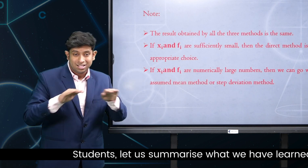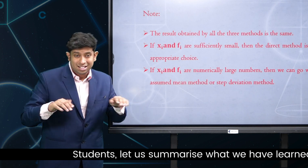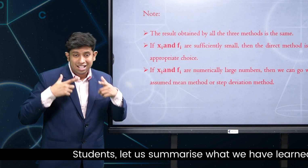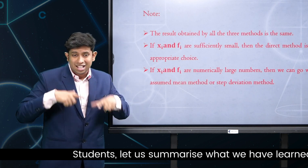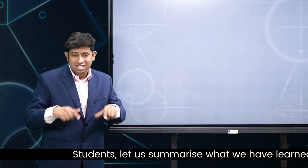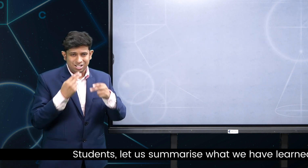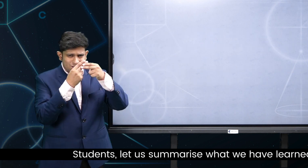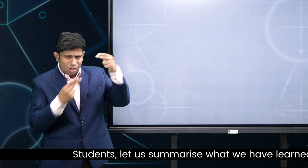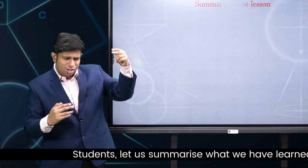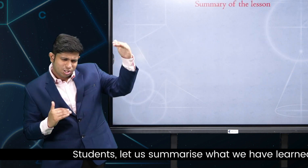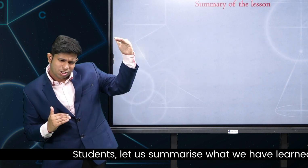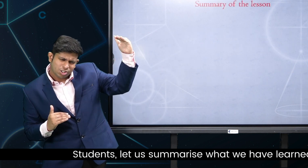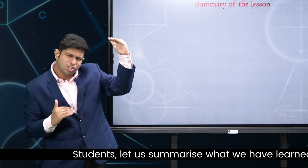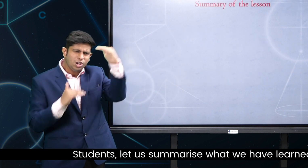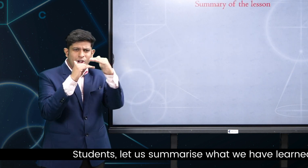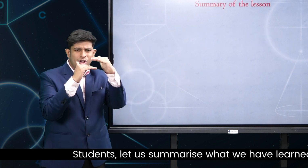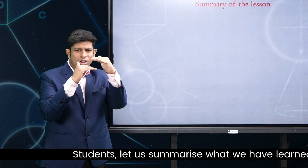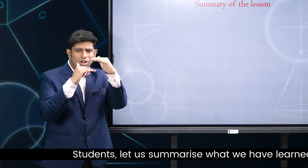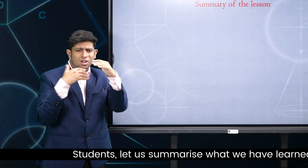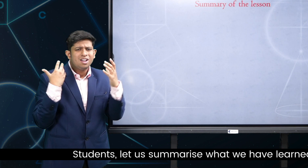Students, let us summarize what we have learned.